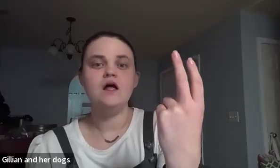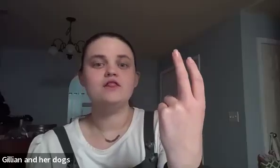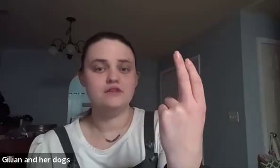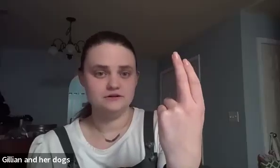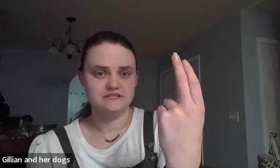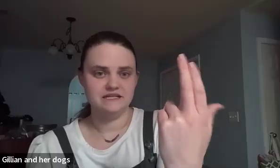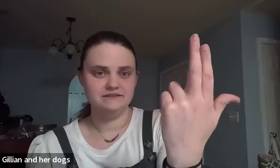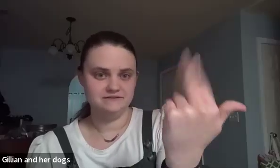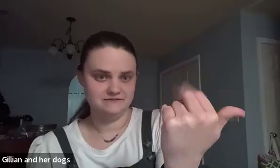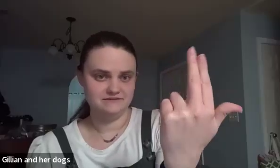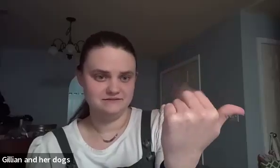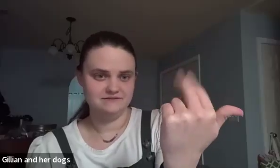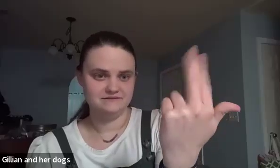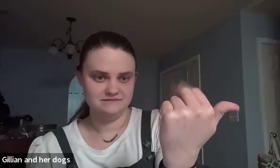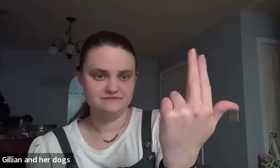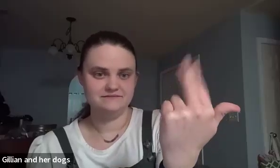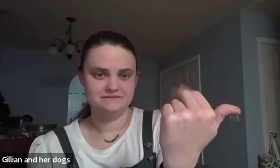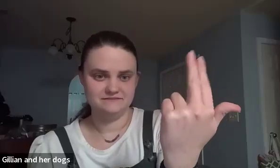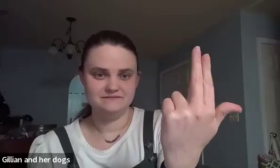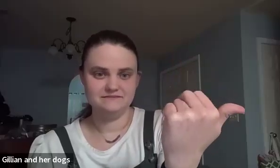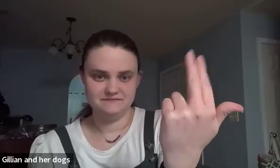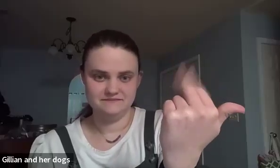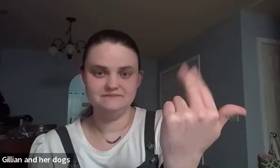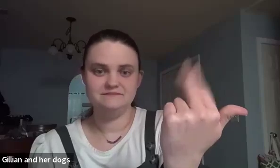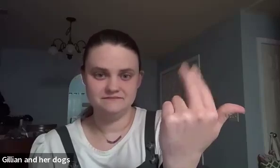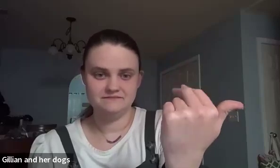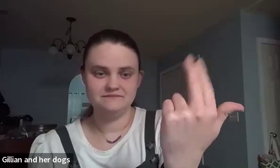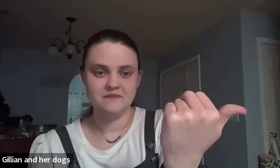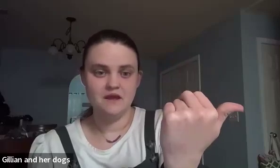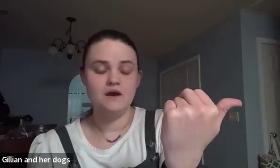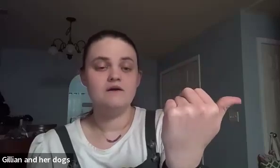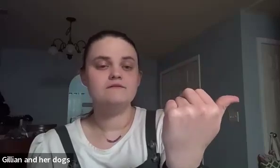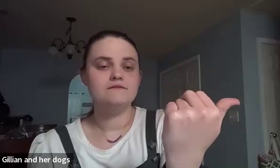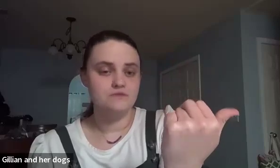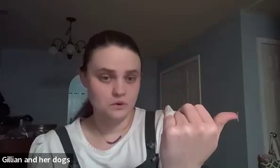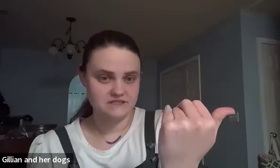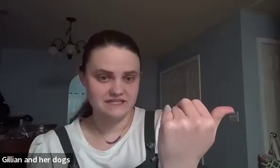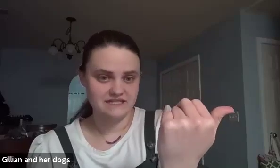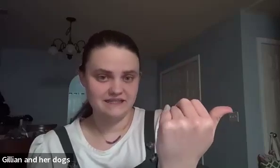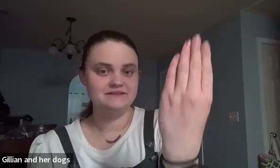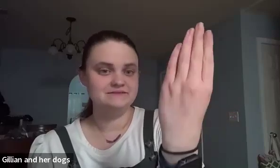13, 14,